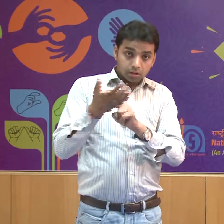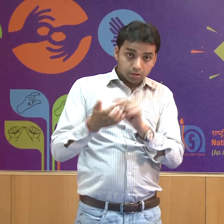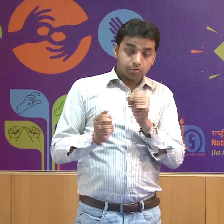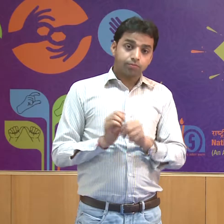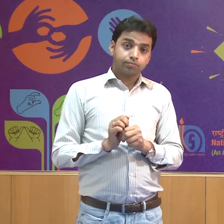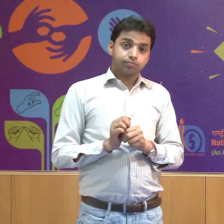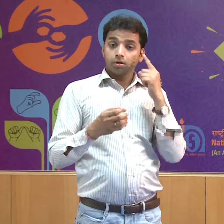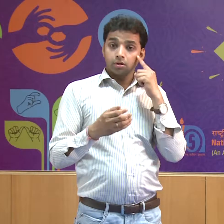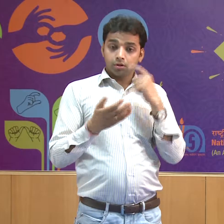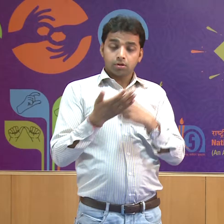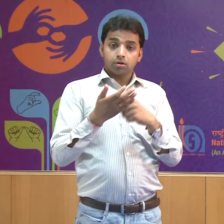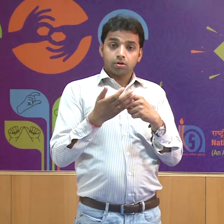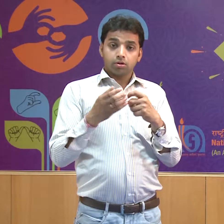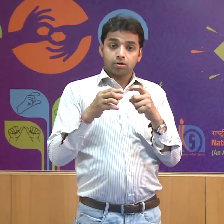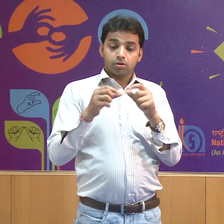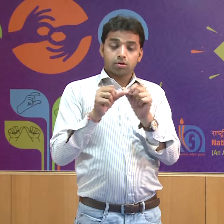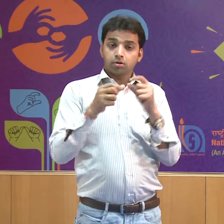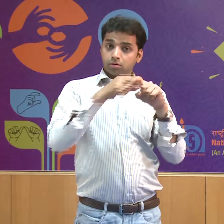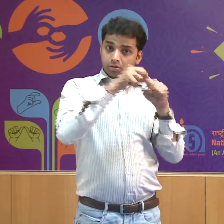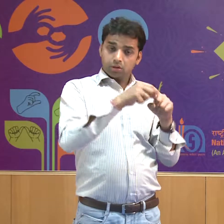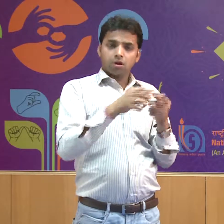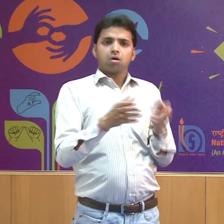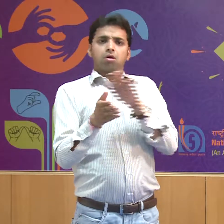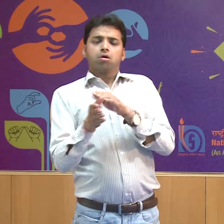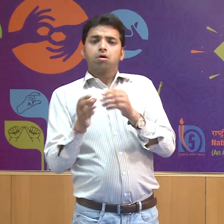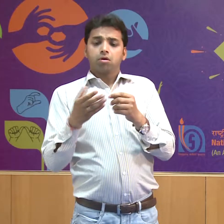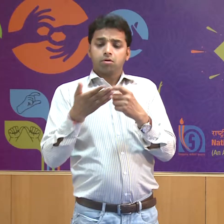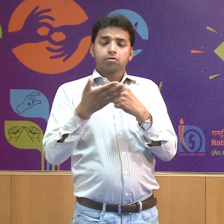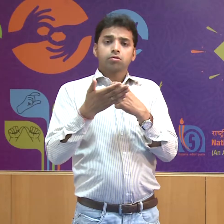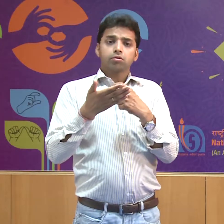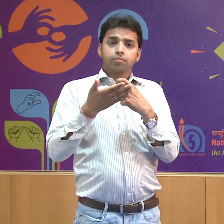Iraq, and Arabia came and settled in India.